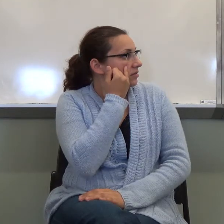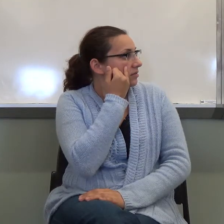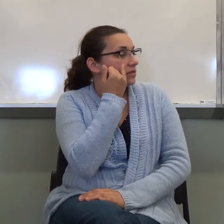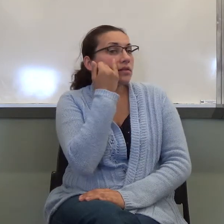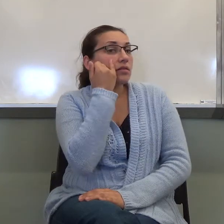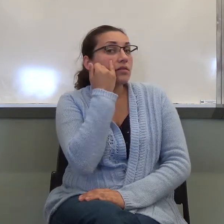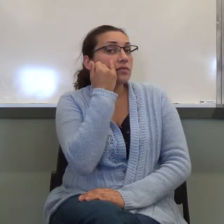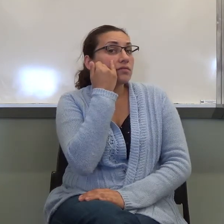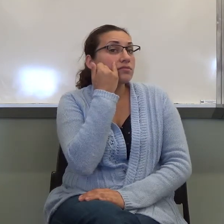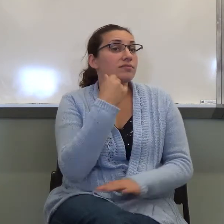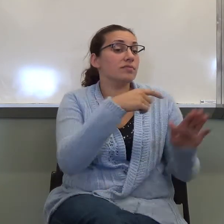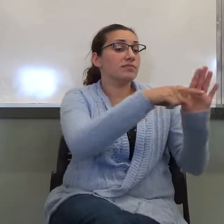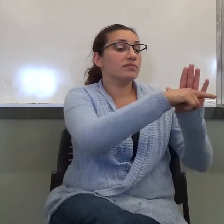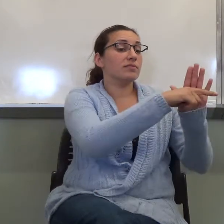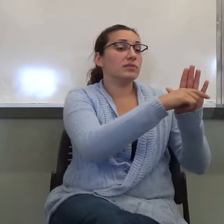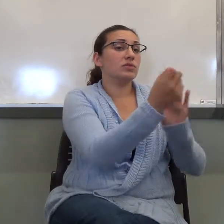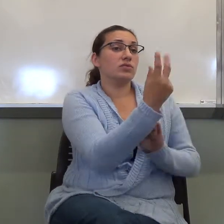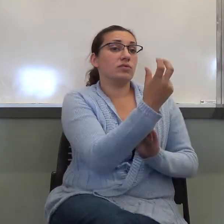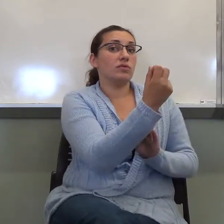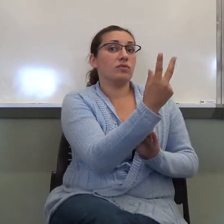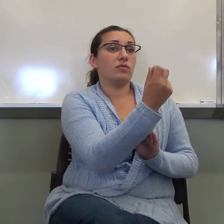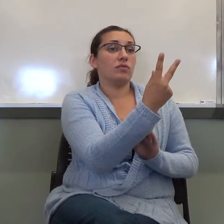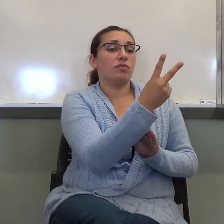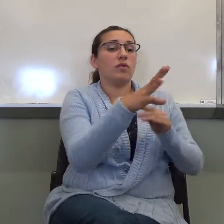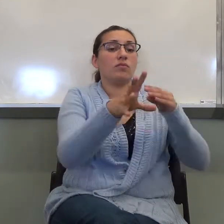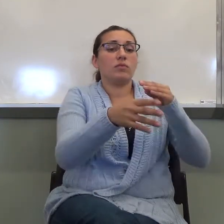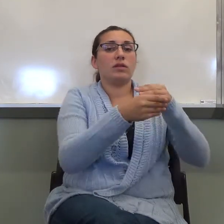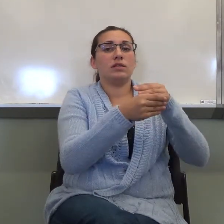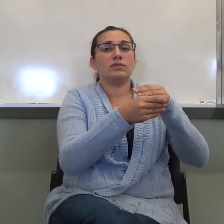minus 12 plus or minus 37.